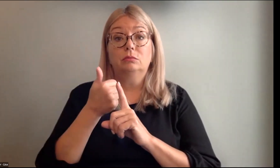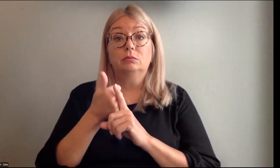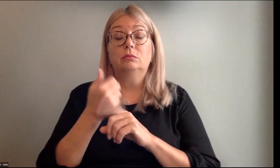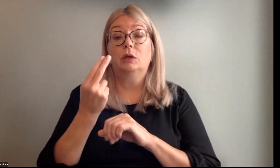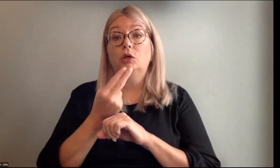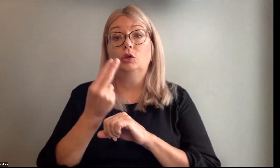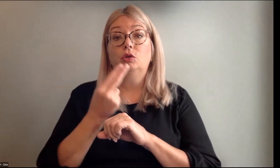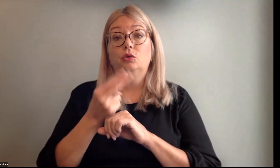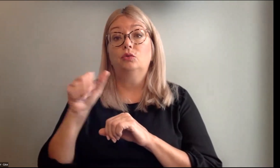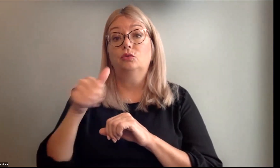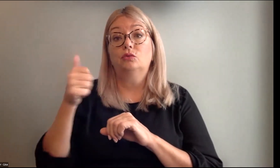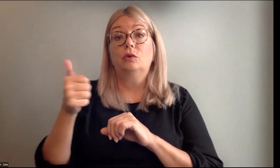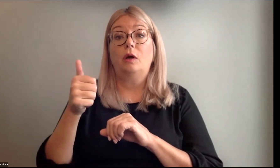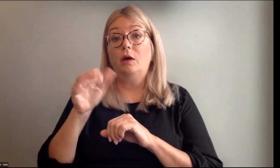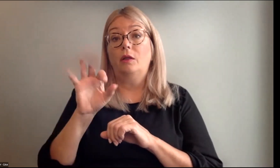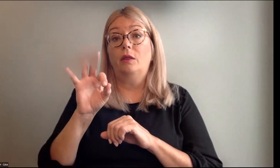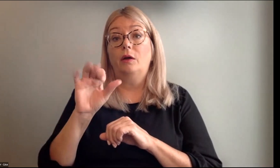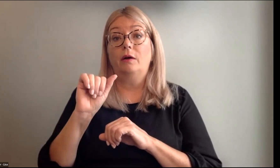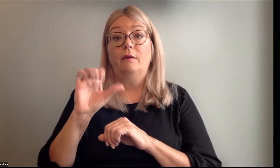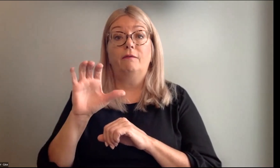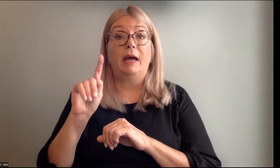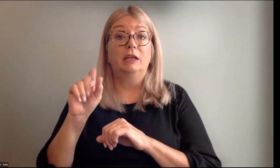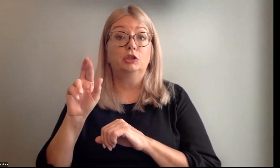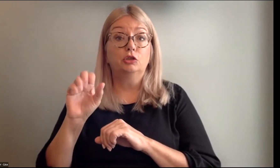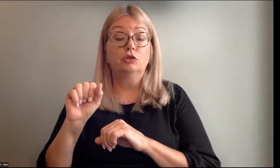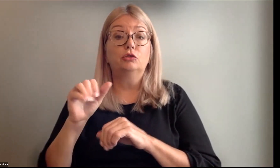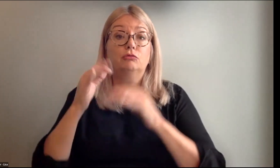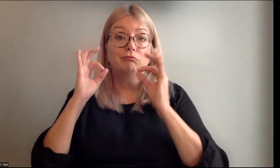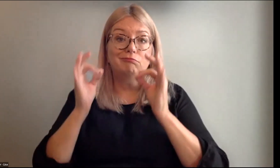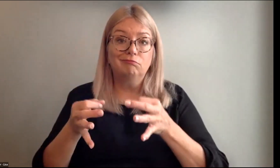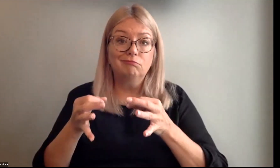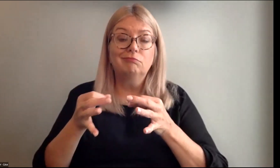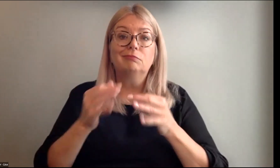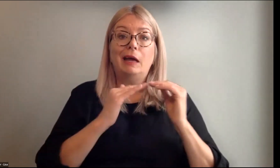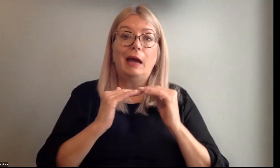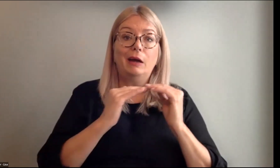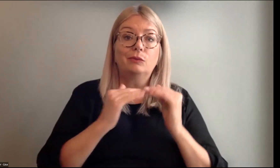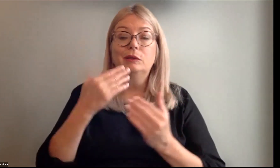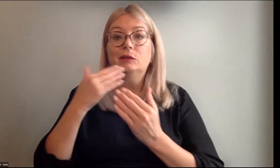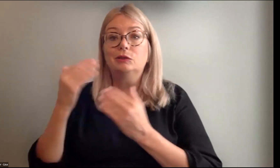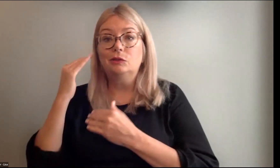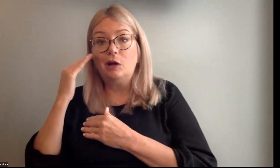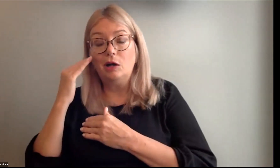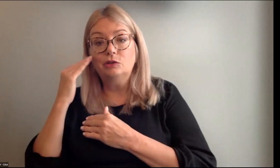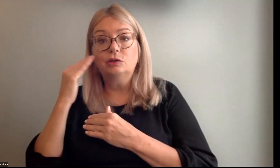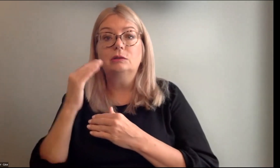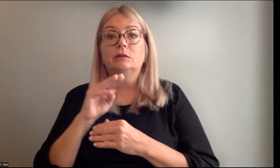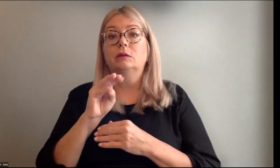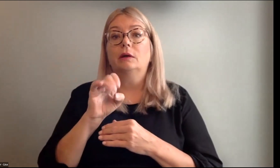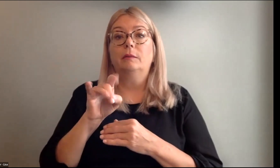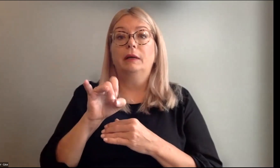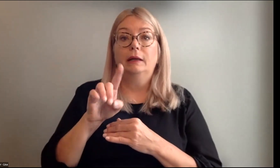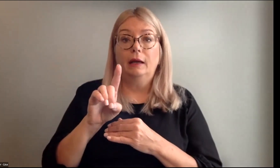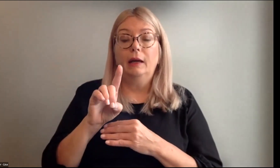use other factors to determine equity and good conscience, including Medicaid enrollment, SSI,